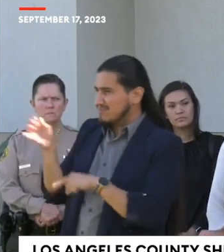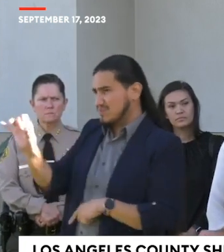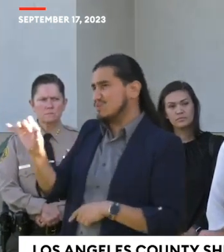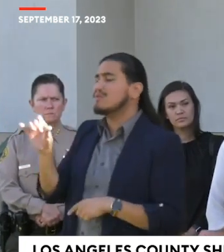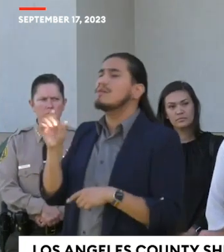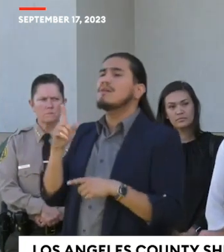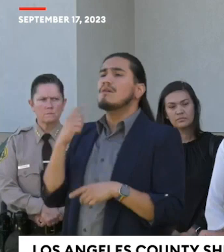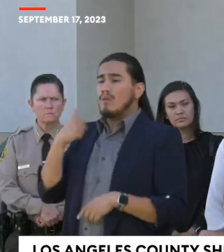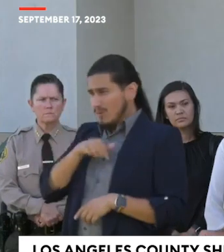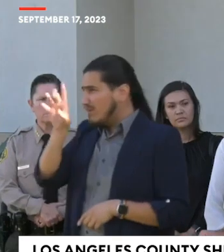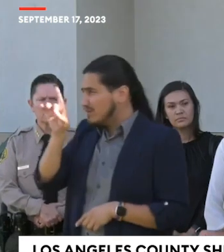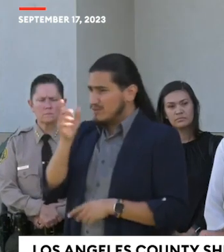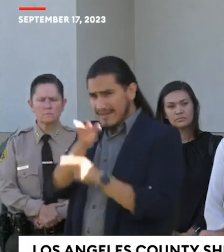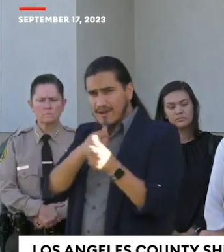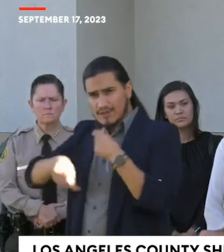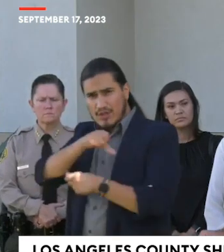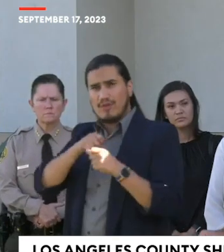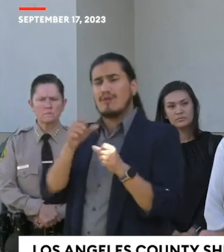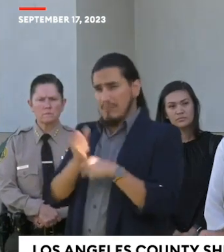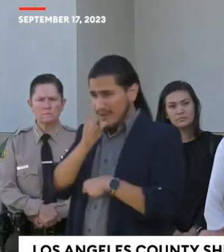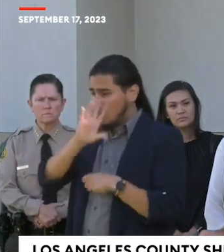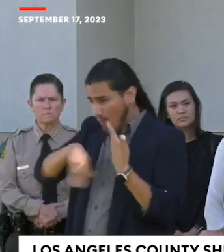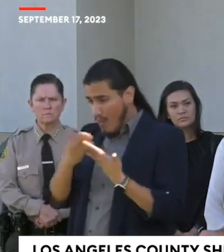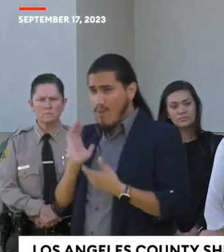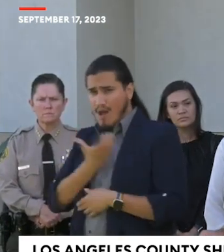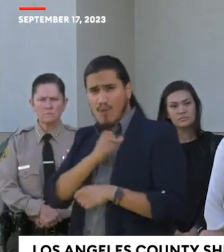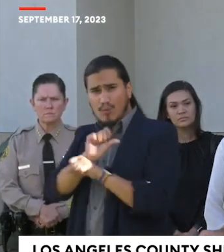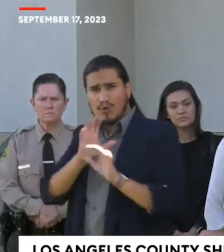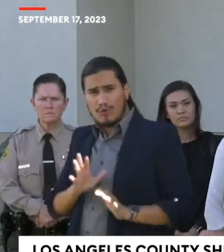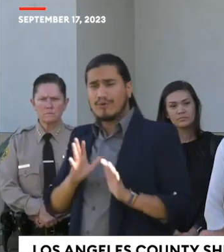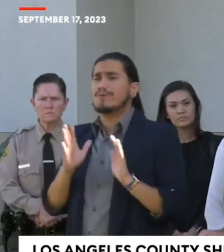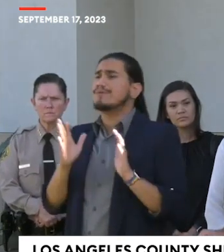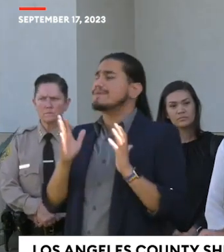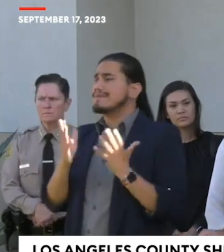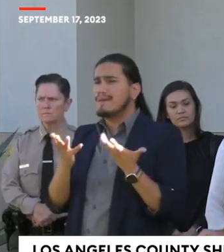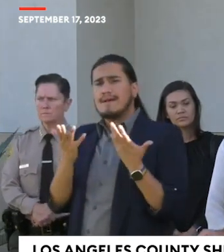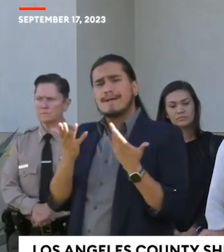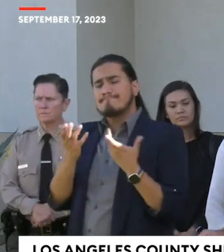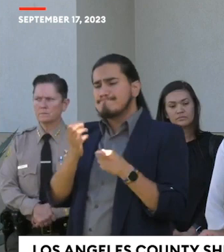I am encouraging all of our employees to make sure that they are seeking